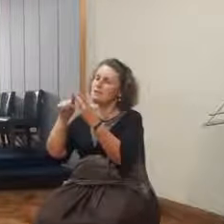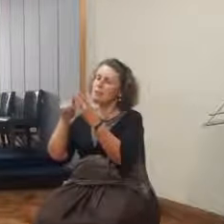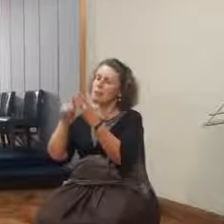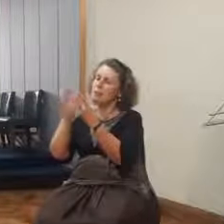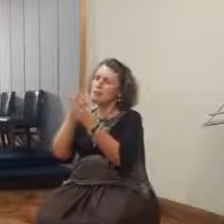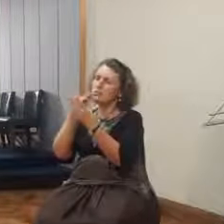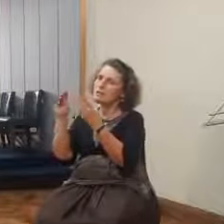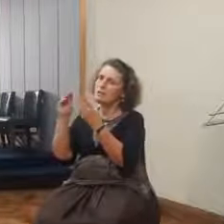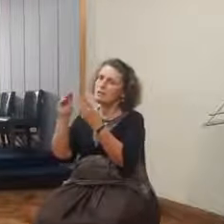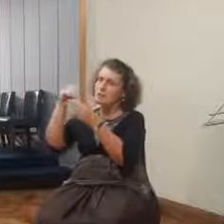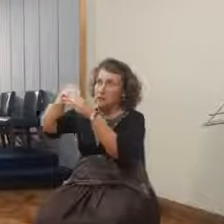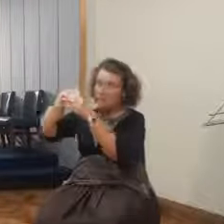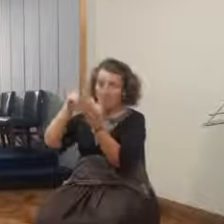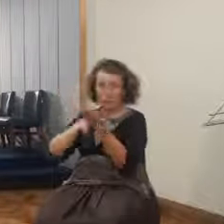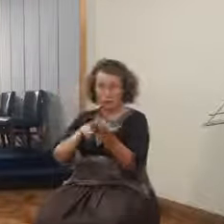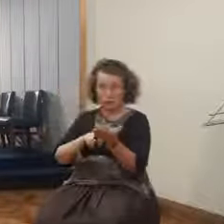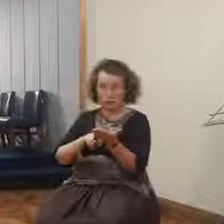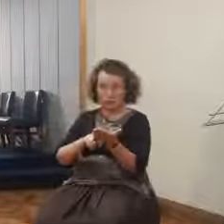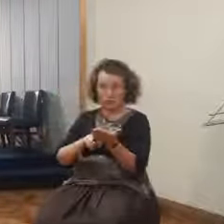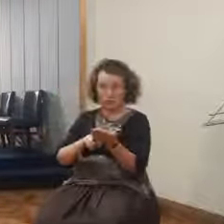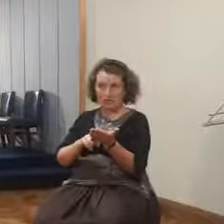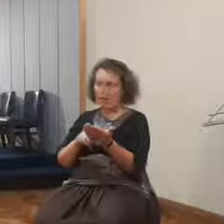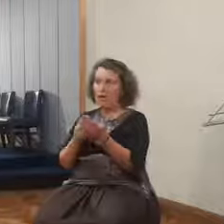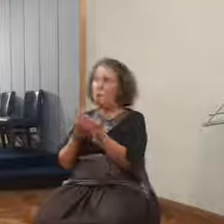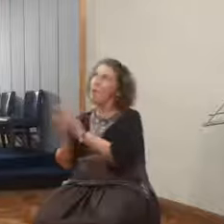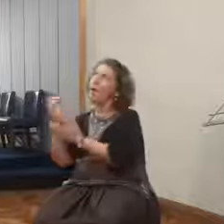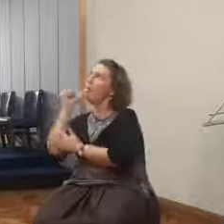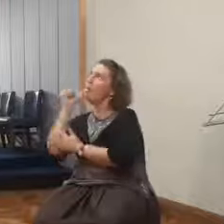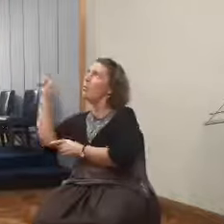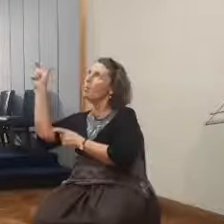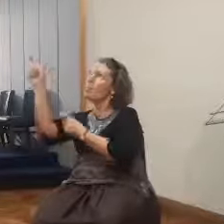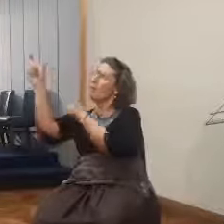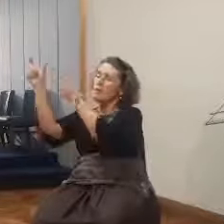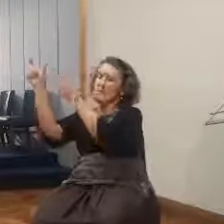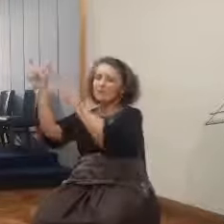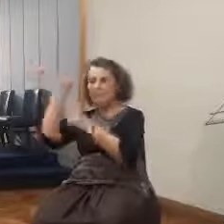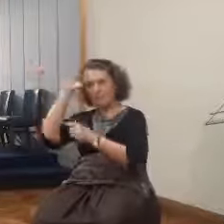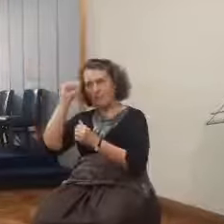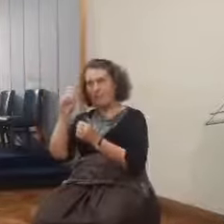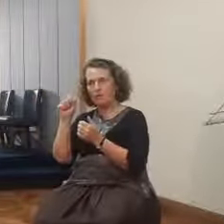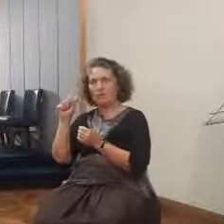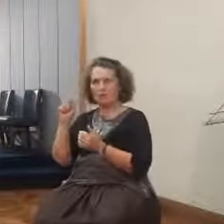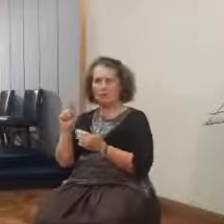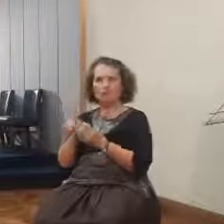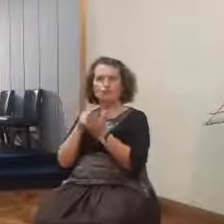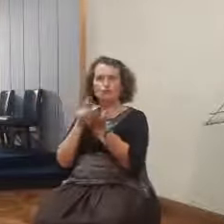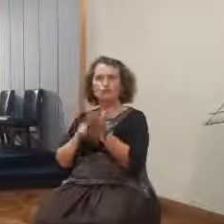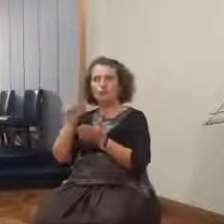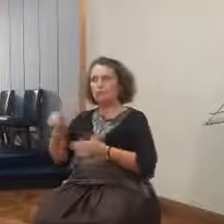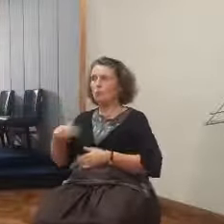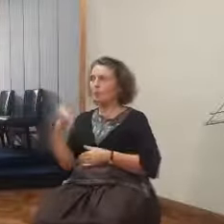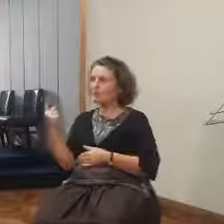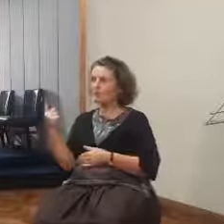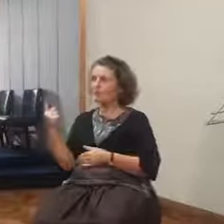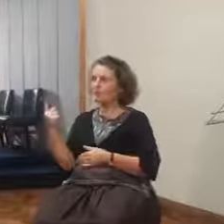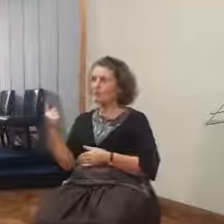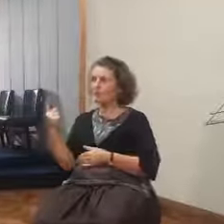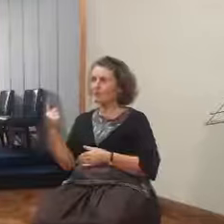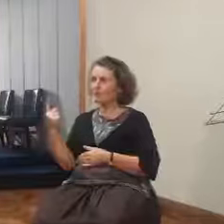of the Lord were the heavens made, and all the hosts of them by the breath, wind,